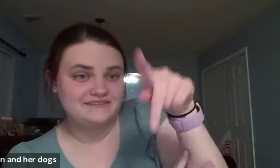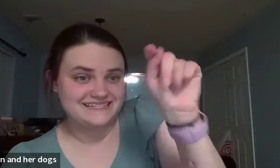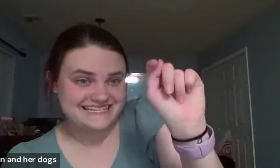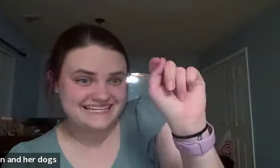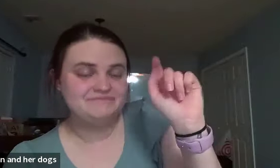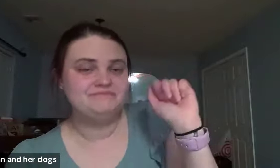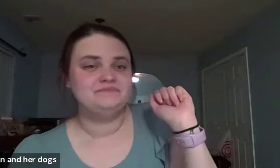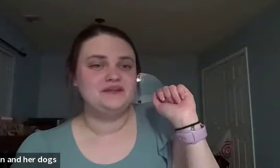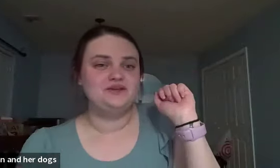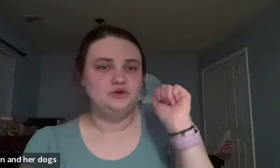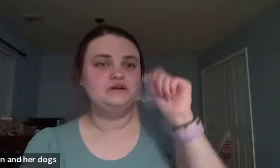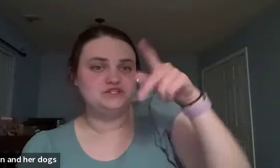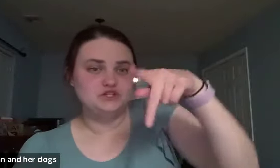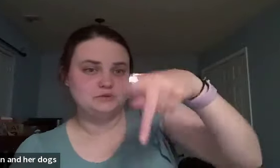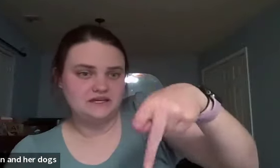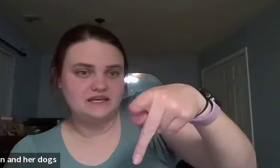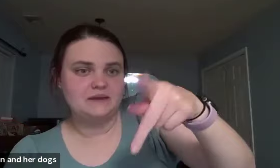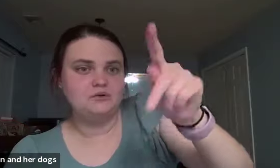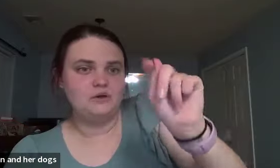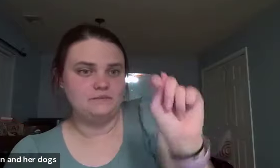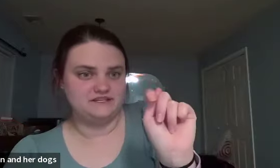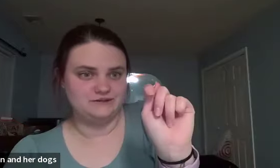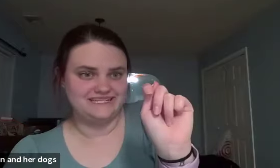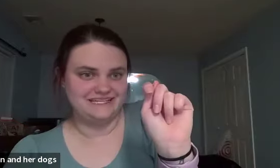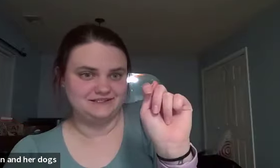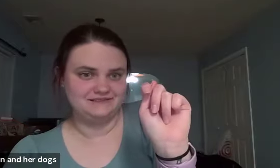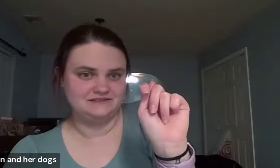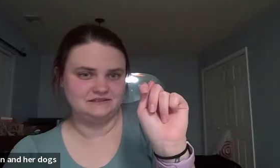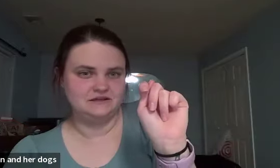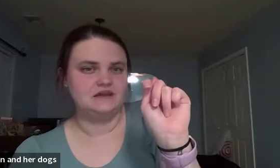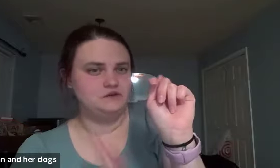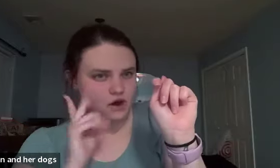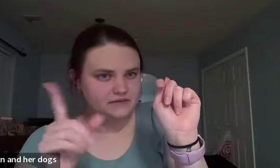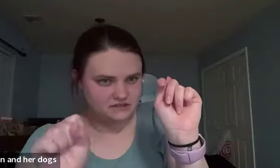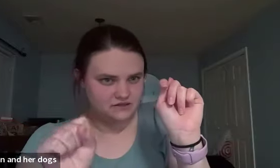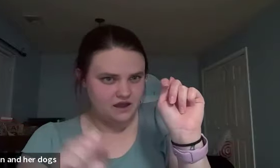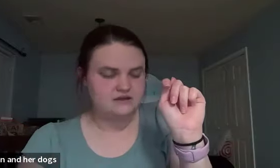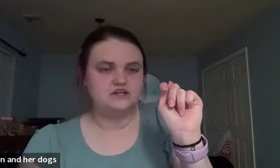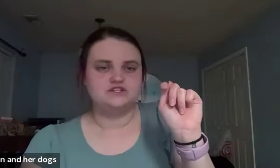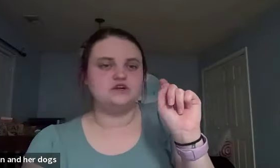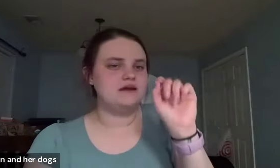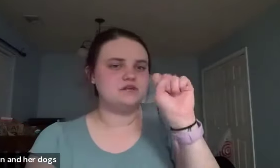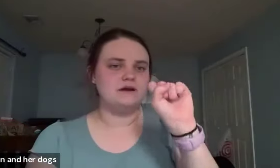P and the T, you can do P and pull up into a T. If you caught me doing that. So you don't have to go